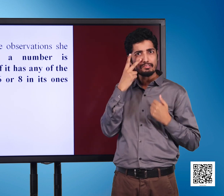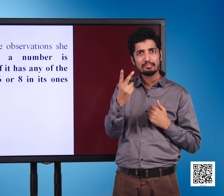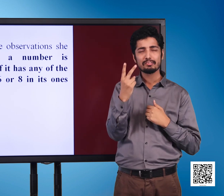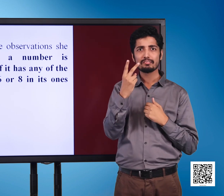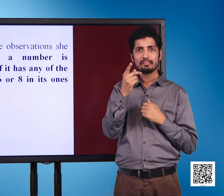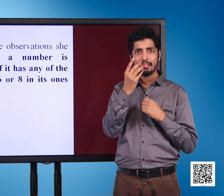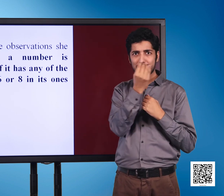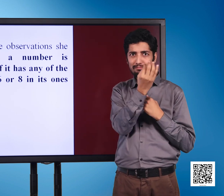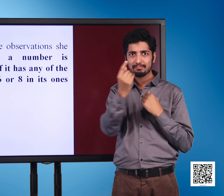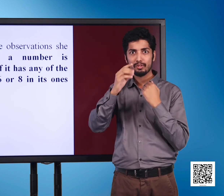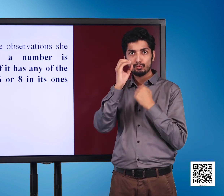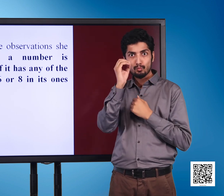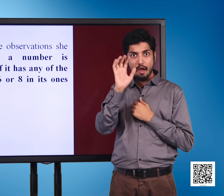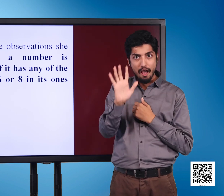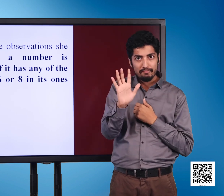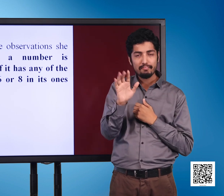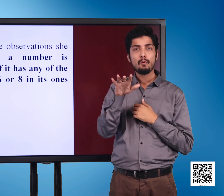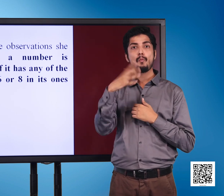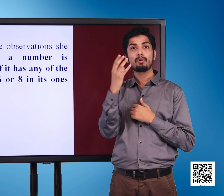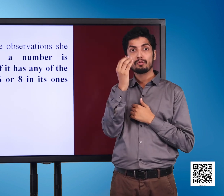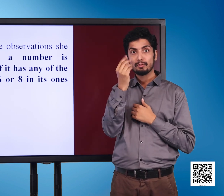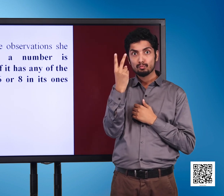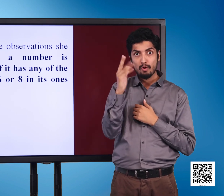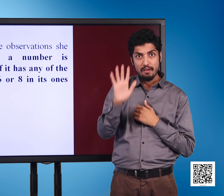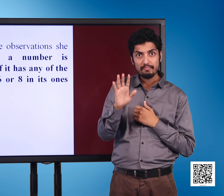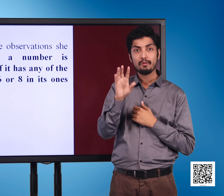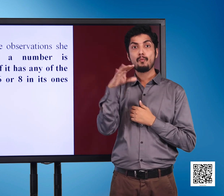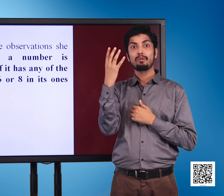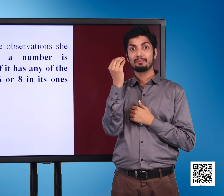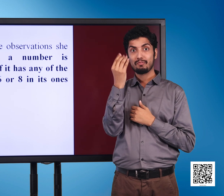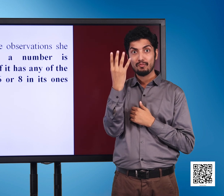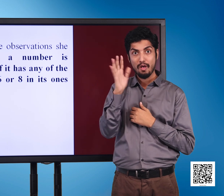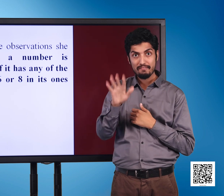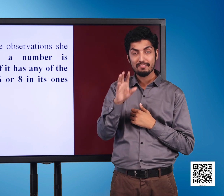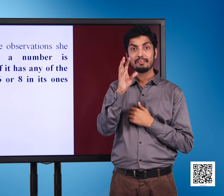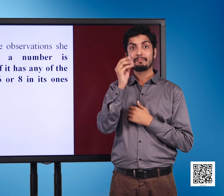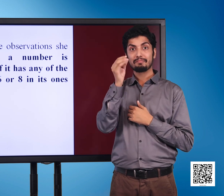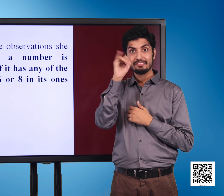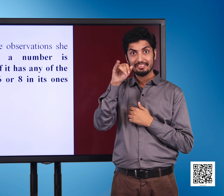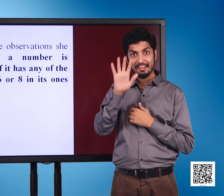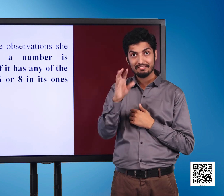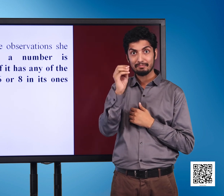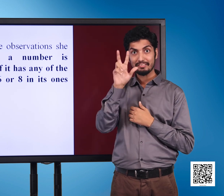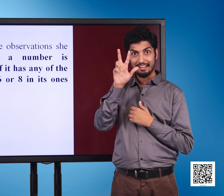the digits 0, 2, 4, 6 or 8 in its ones place.